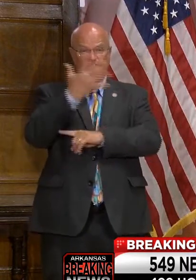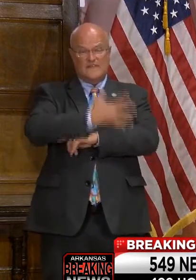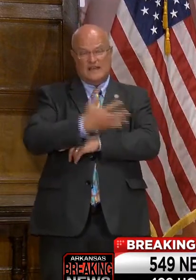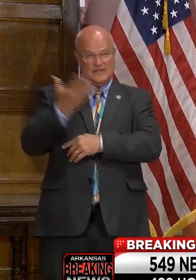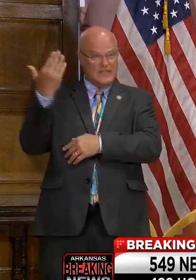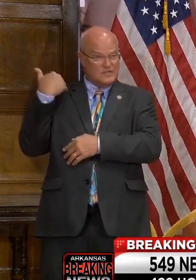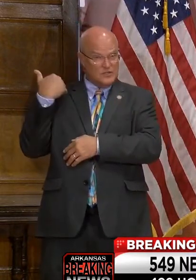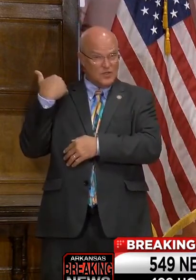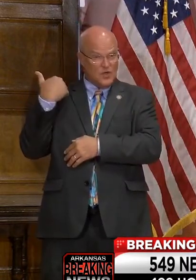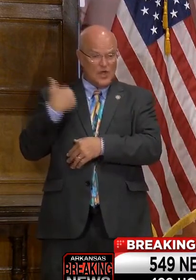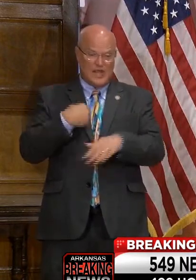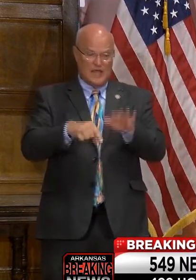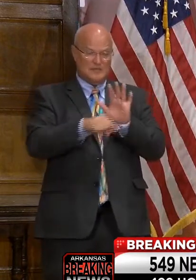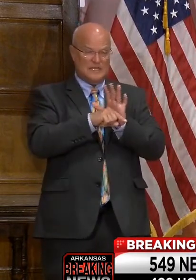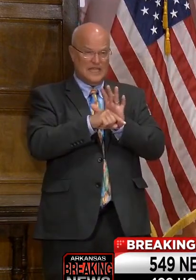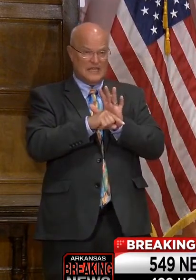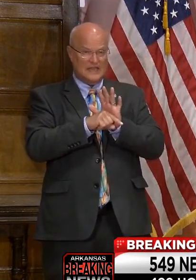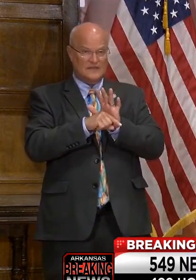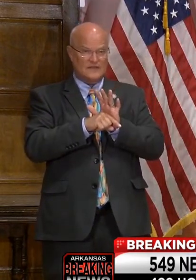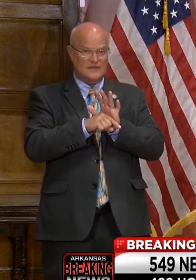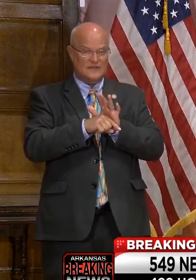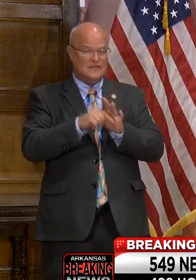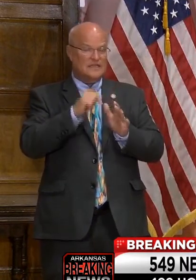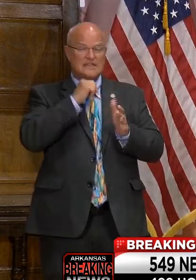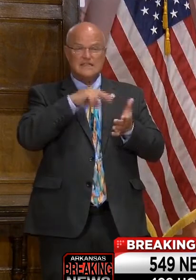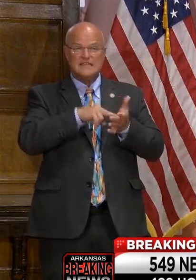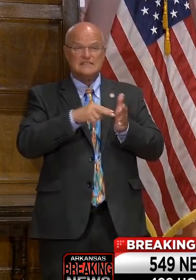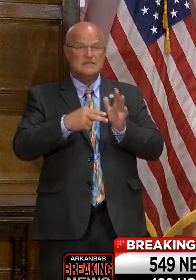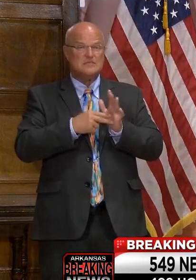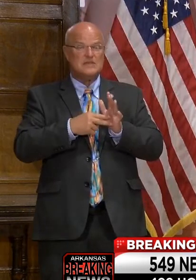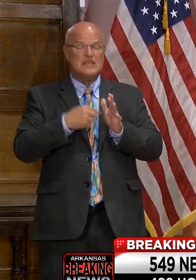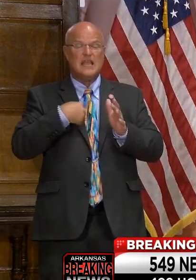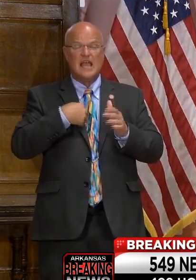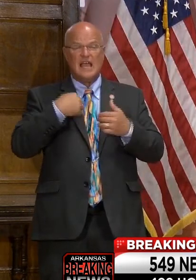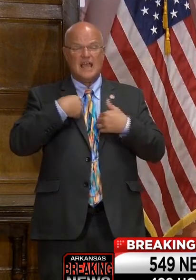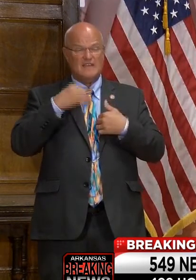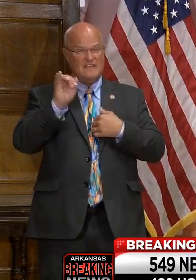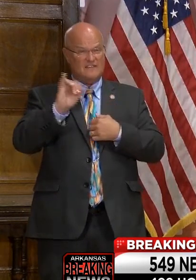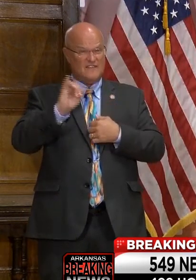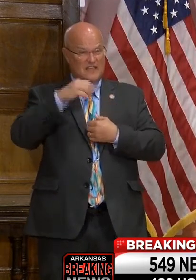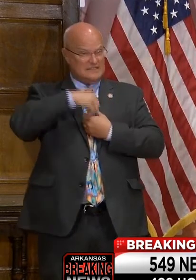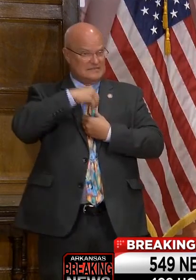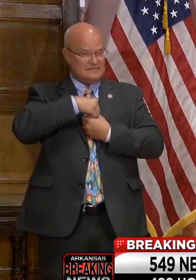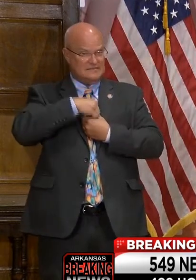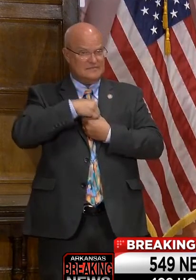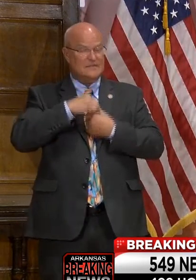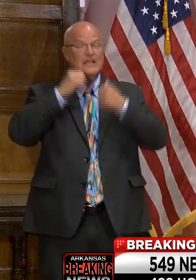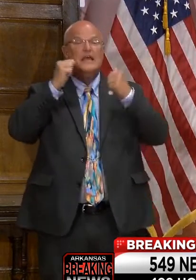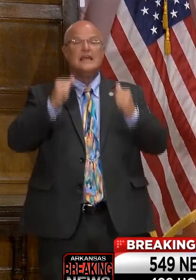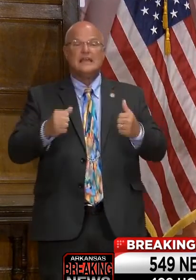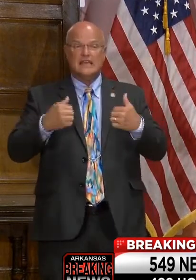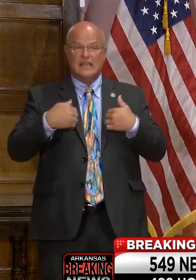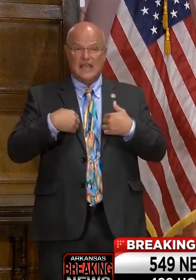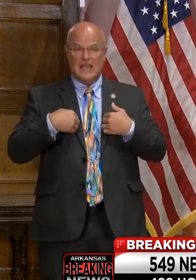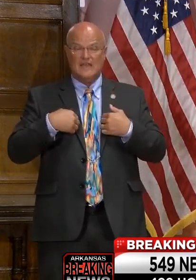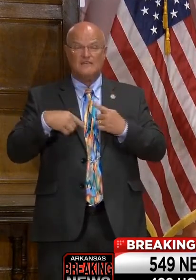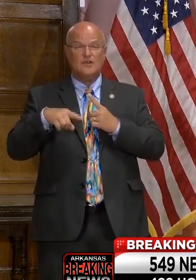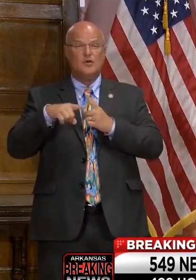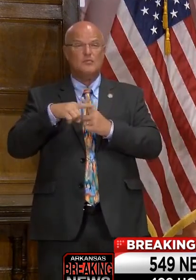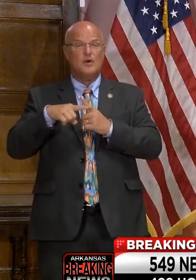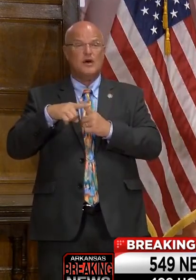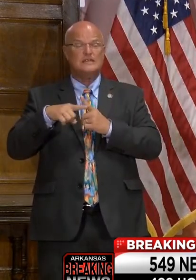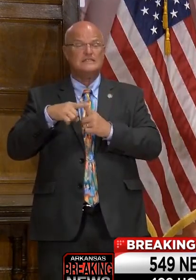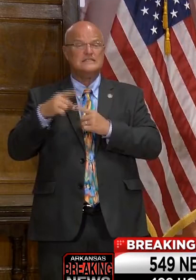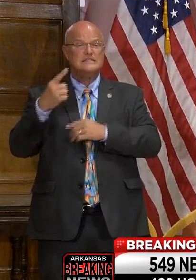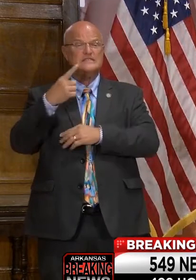beforehand, and I'm negative, that does not mean that I've not been infected. I can have a positive test up